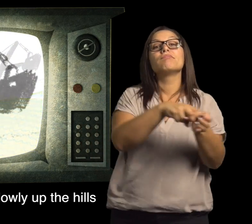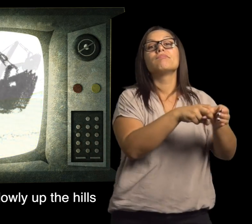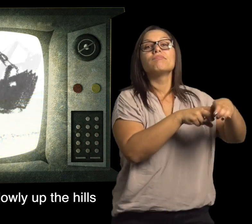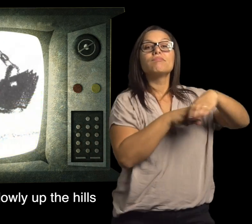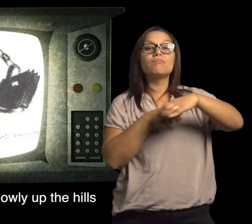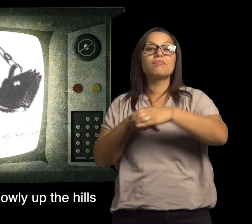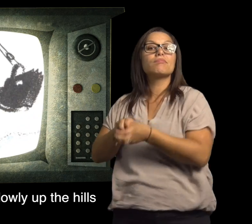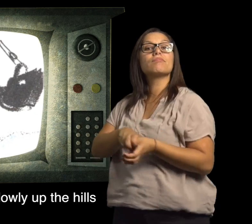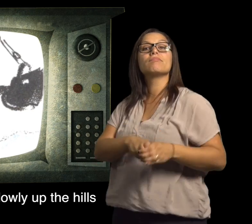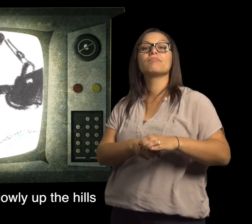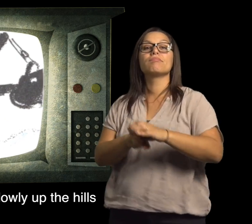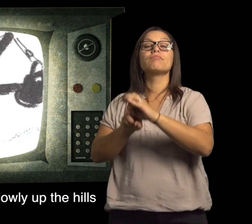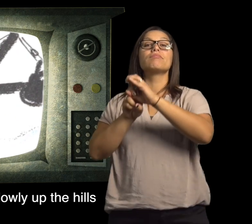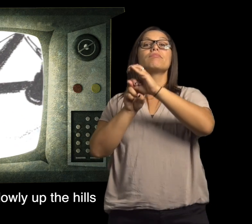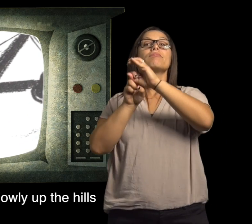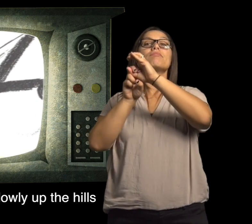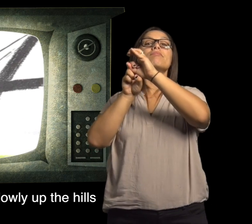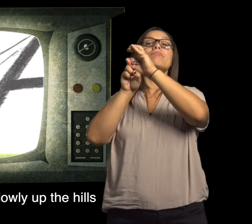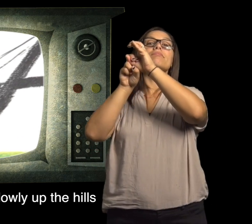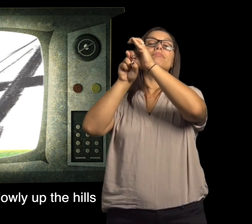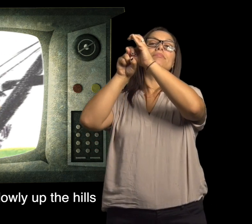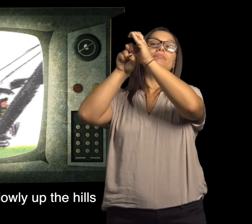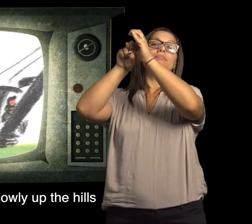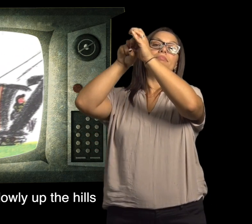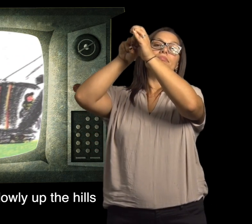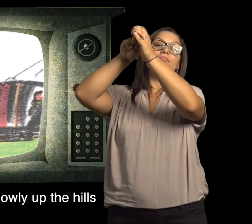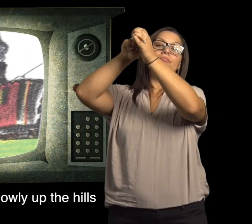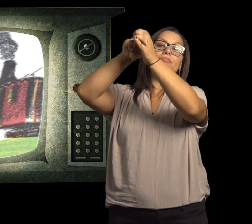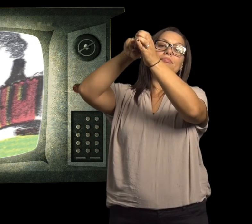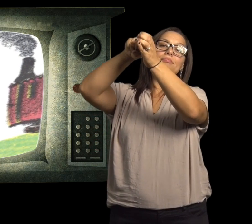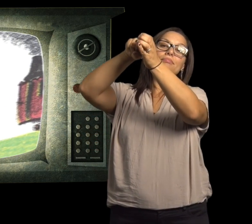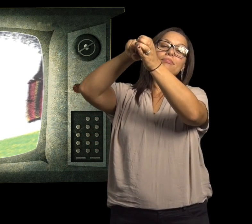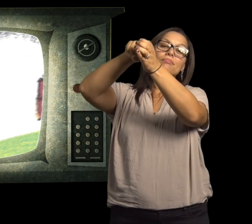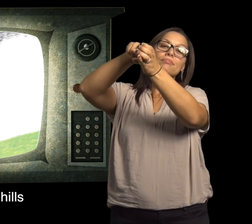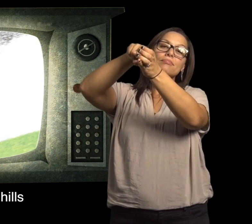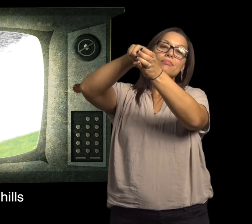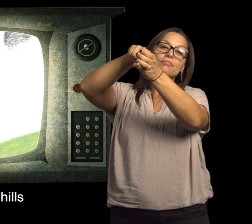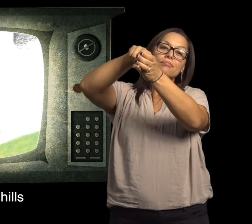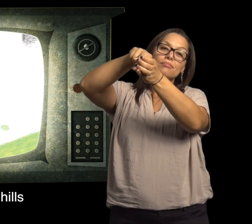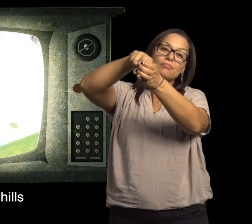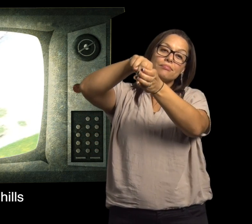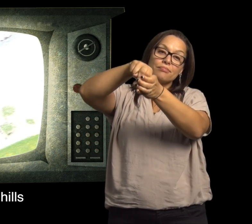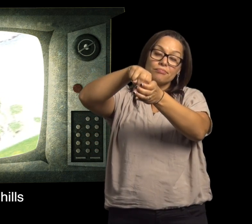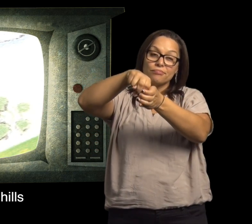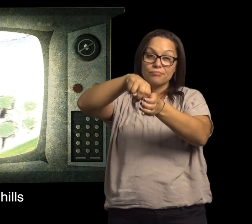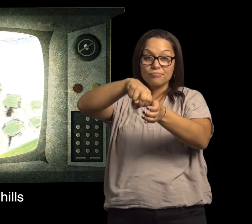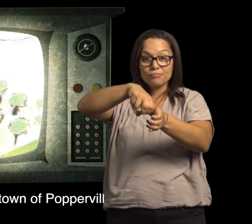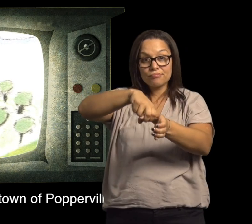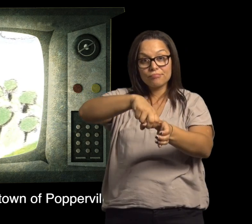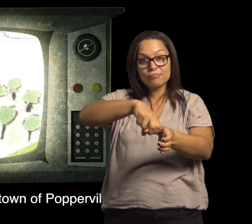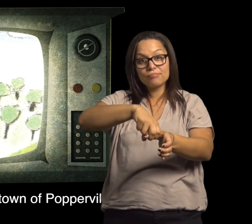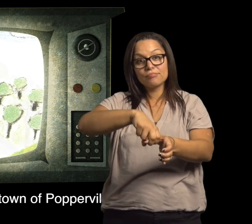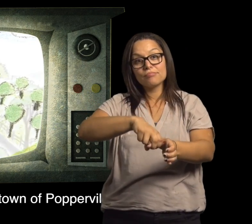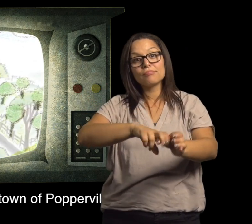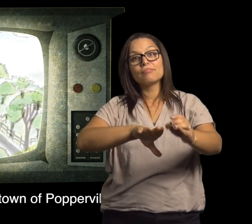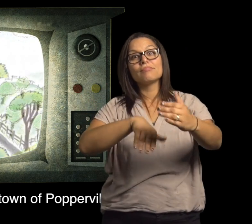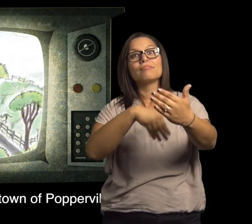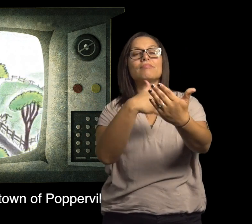They crawled along slowly up the hills and down the hills till they came to the little